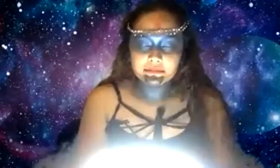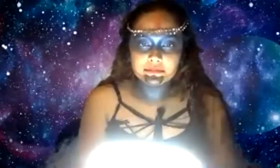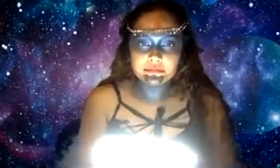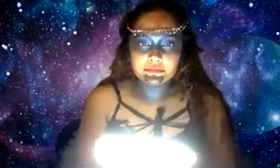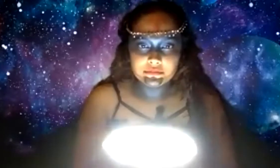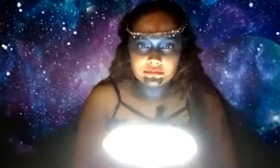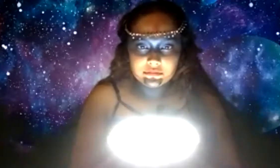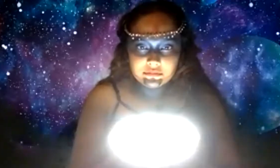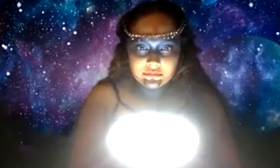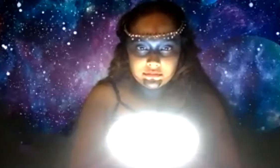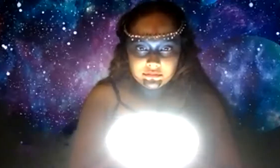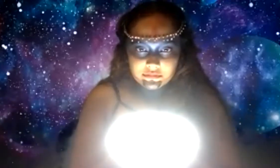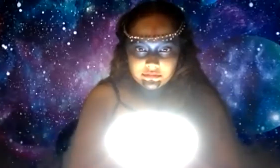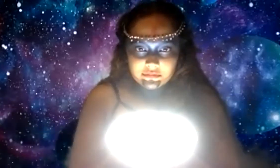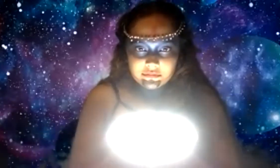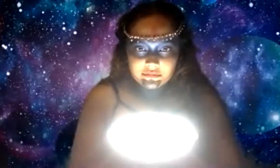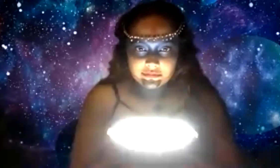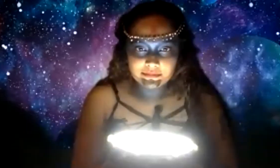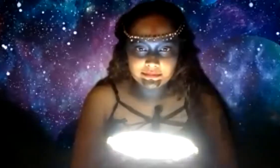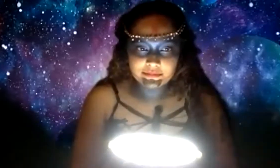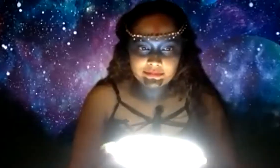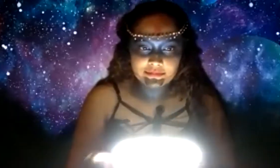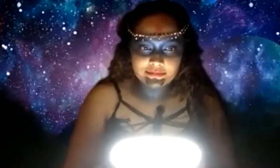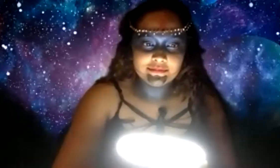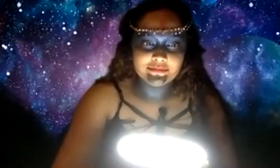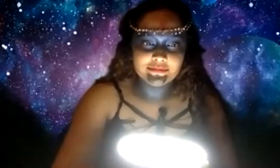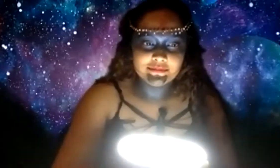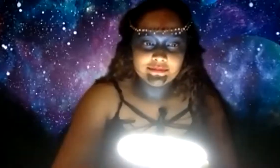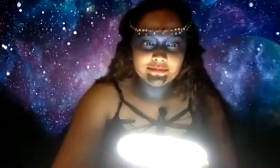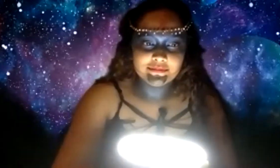being myself, the galaxy stone.